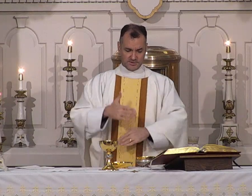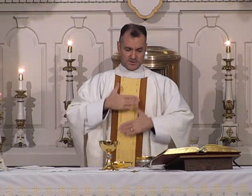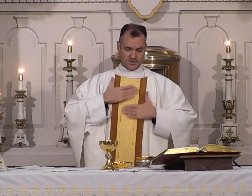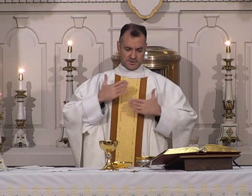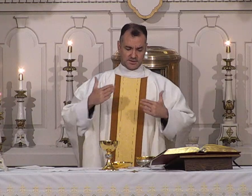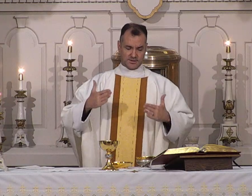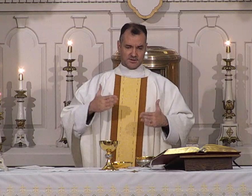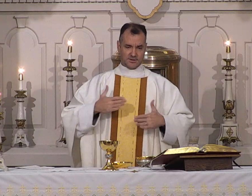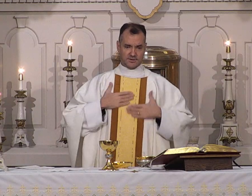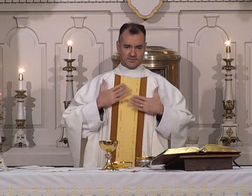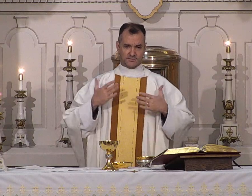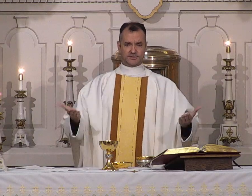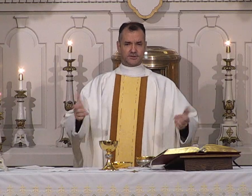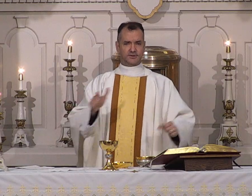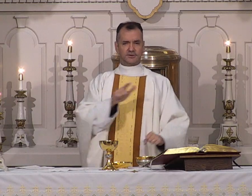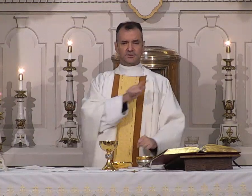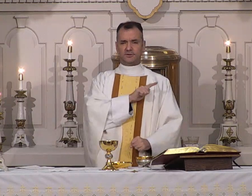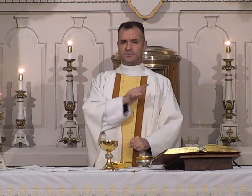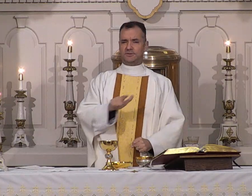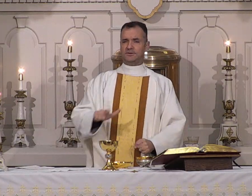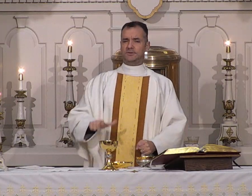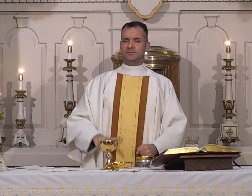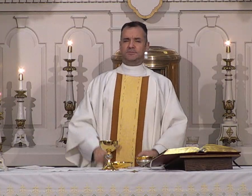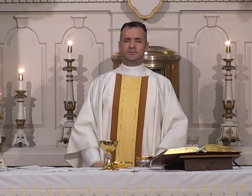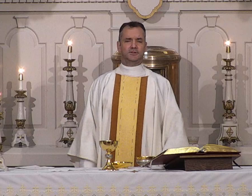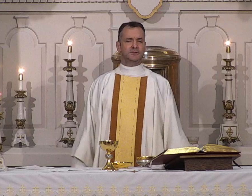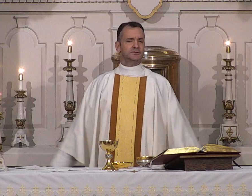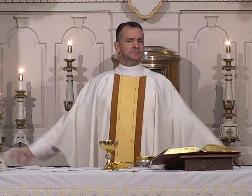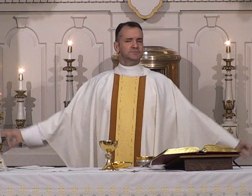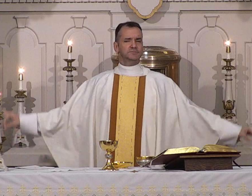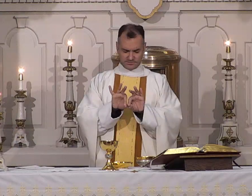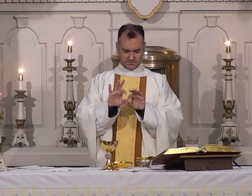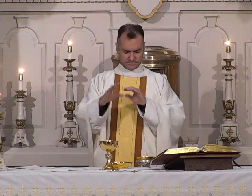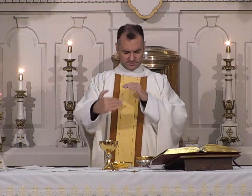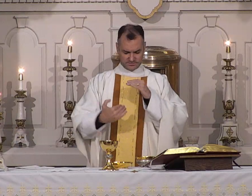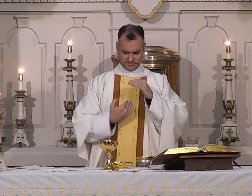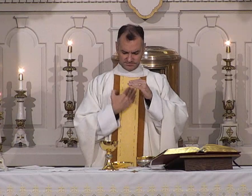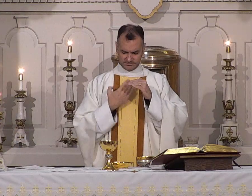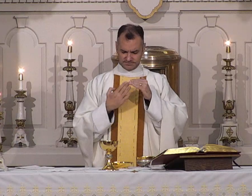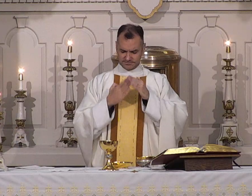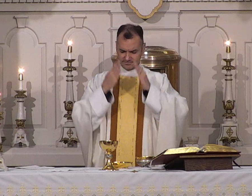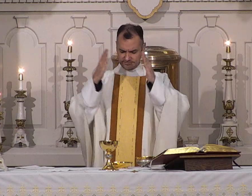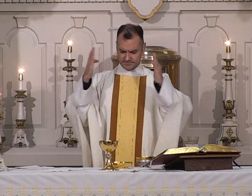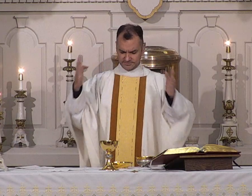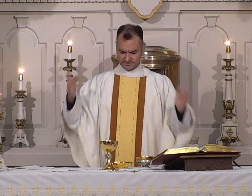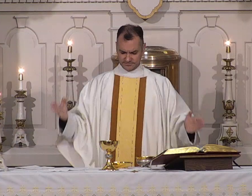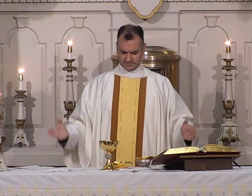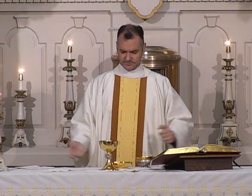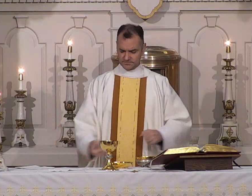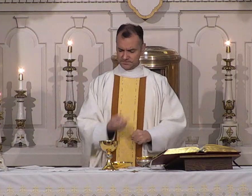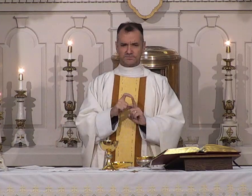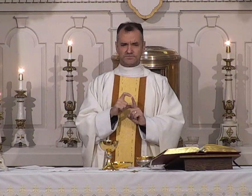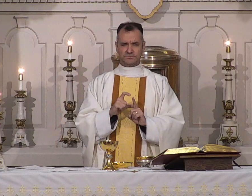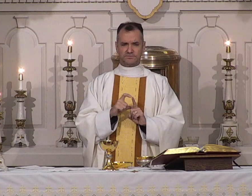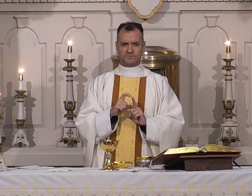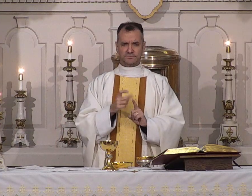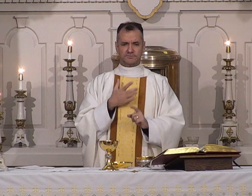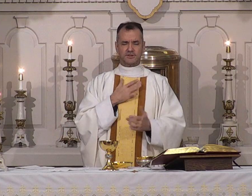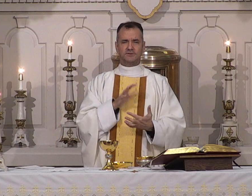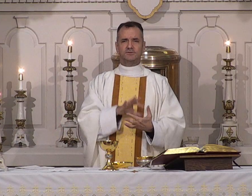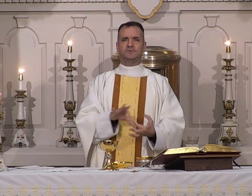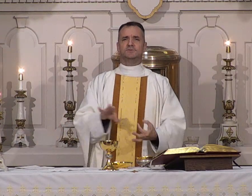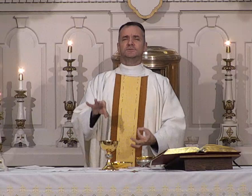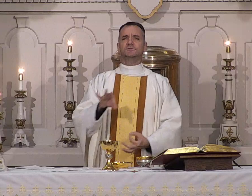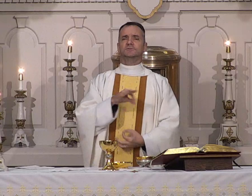Lamb. Lord, I am not worthy that you should enter under my roof, but only say the word, and my